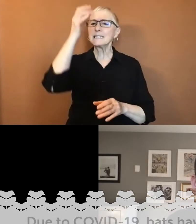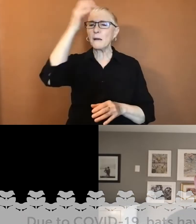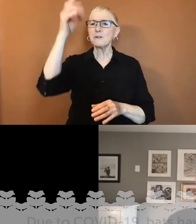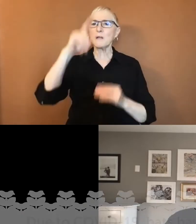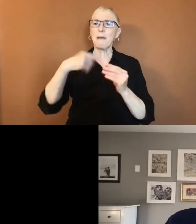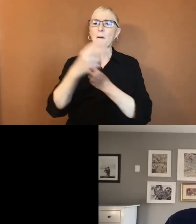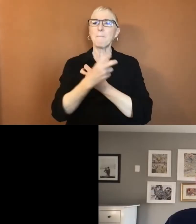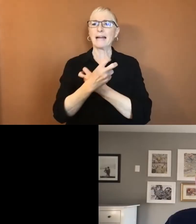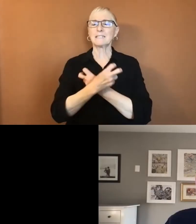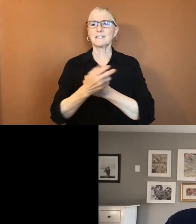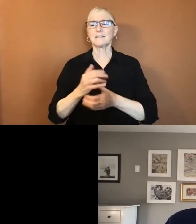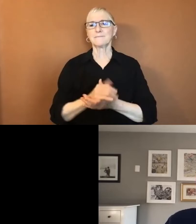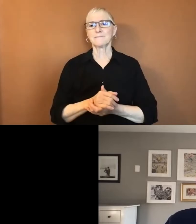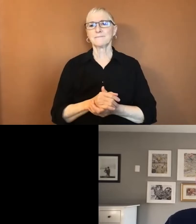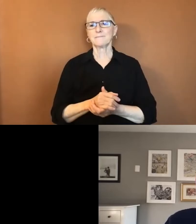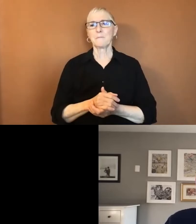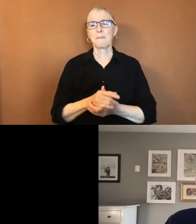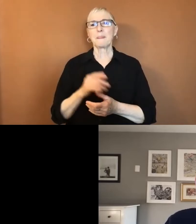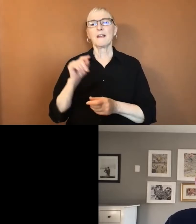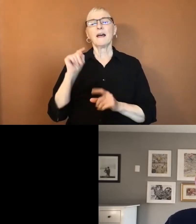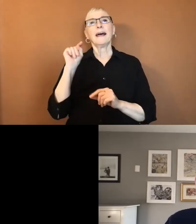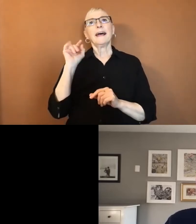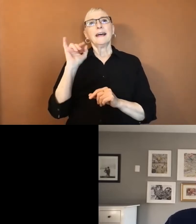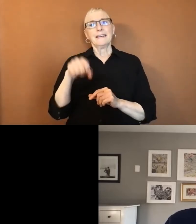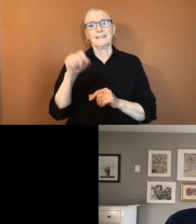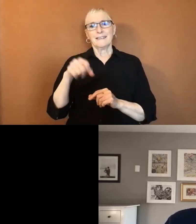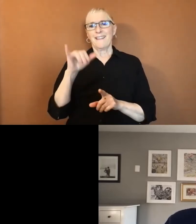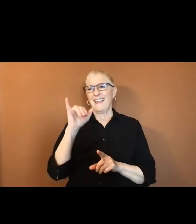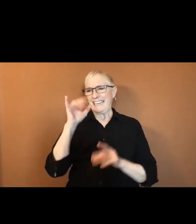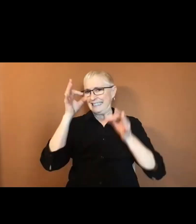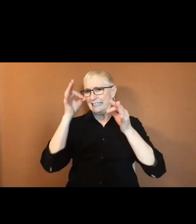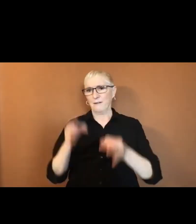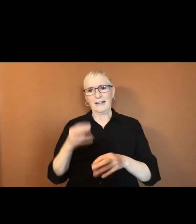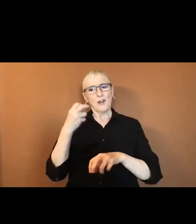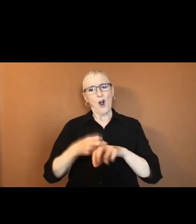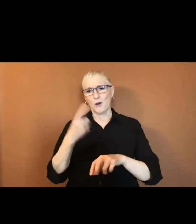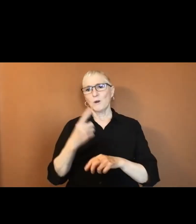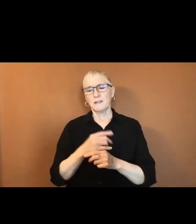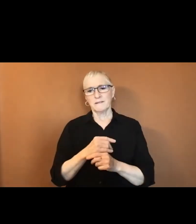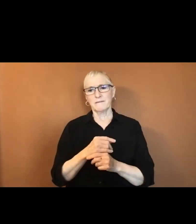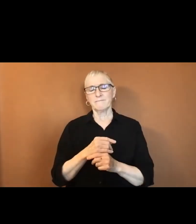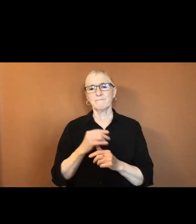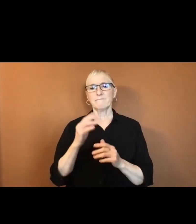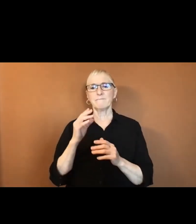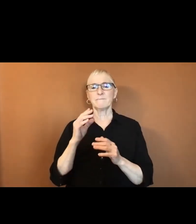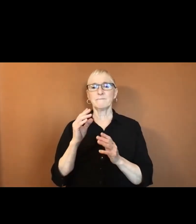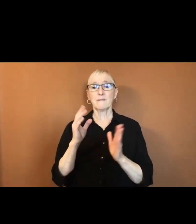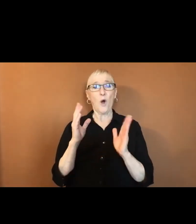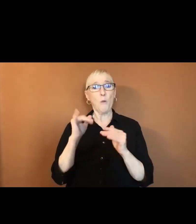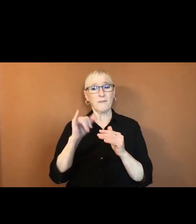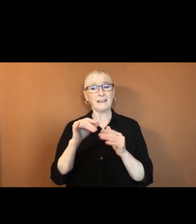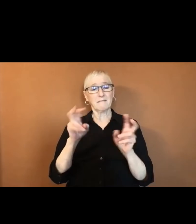bats? So this is absolutely a hard one, and hopefully it's one that comes up